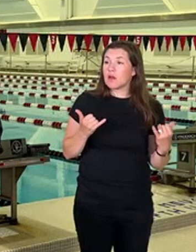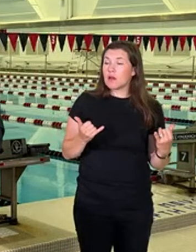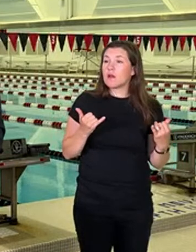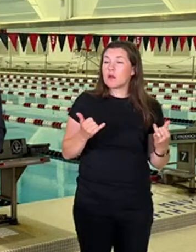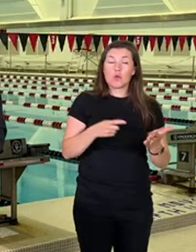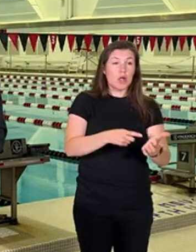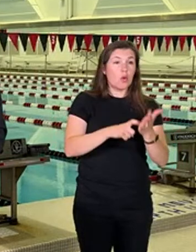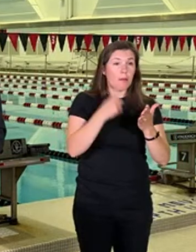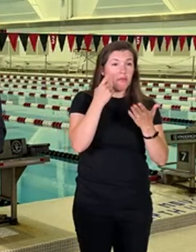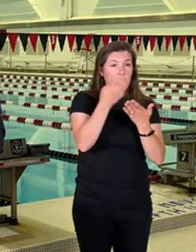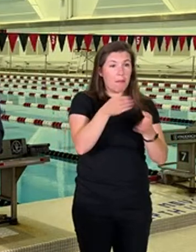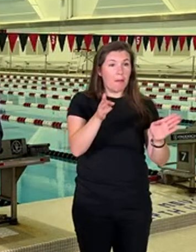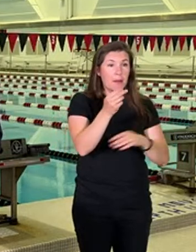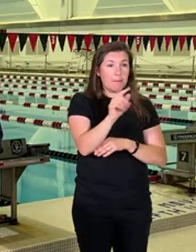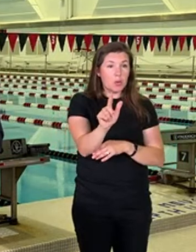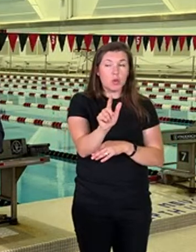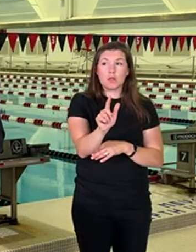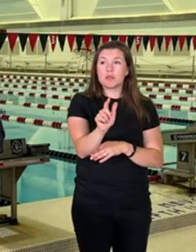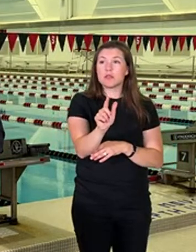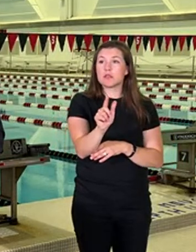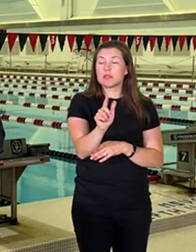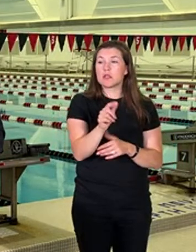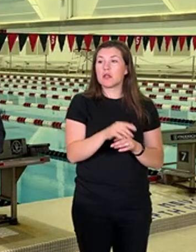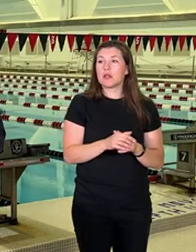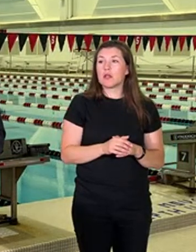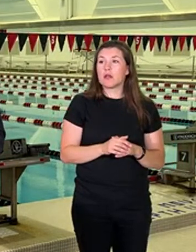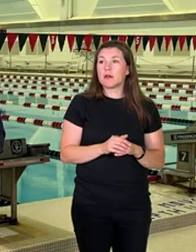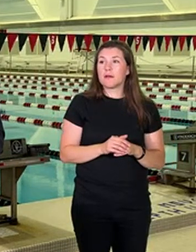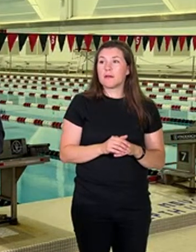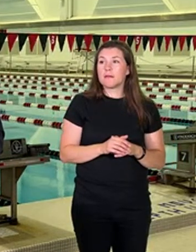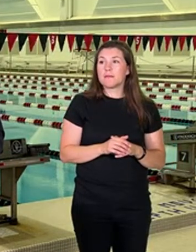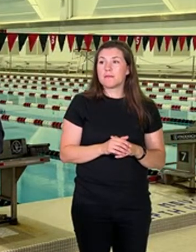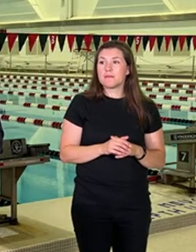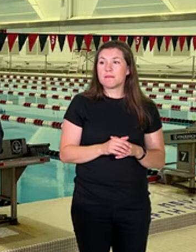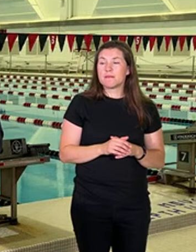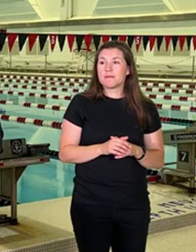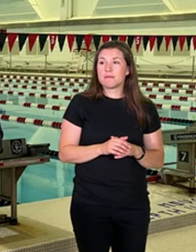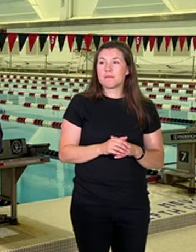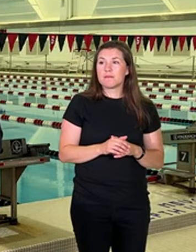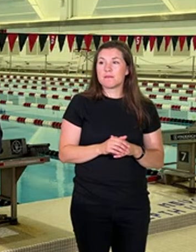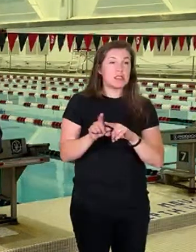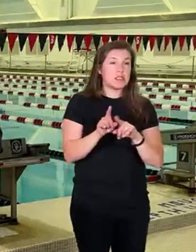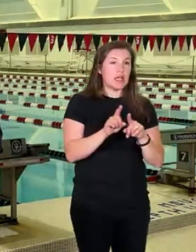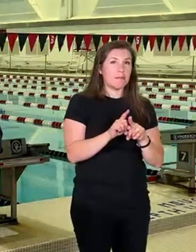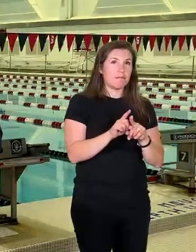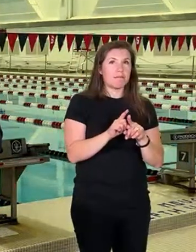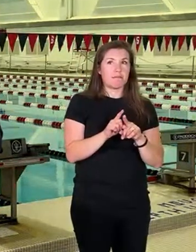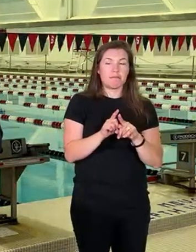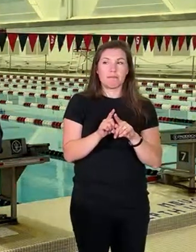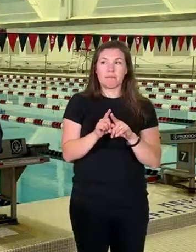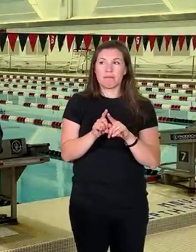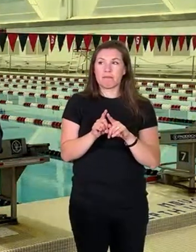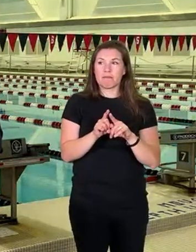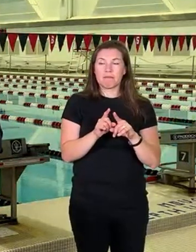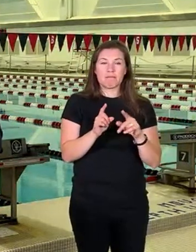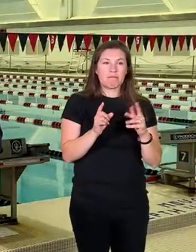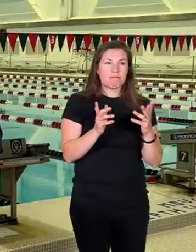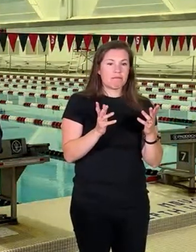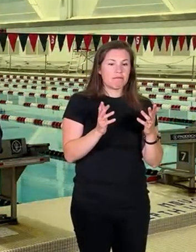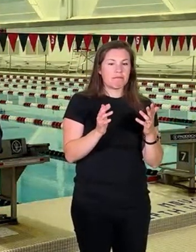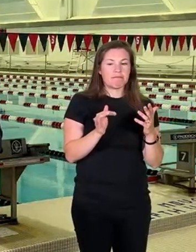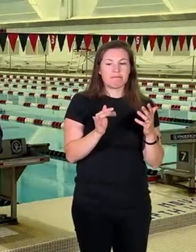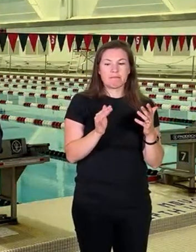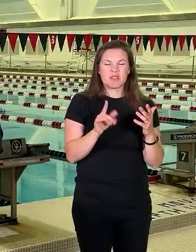pools. I mean, they're the same level for a private pool to a pool that you